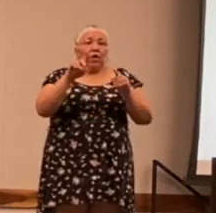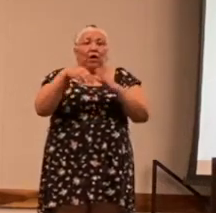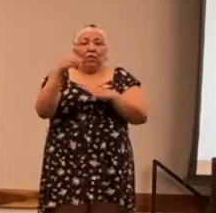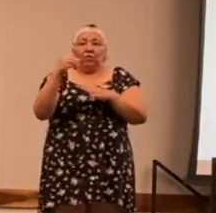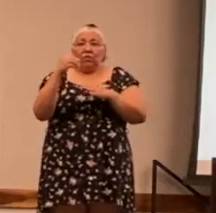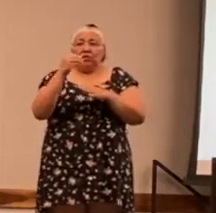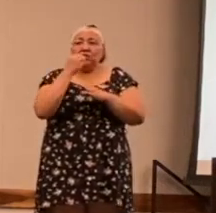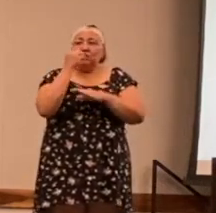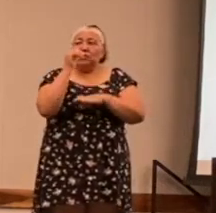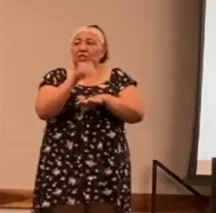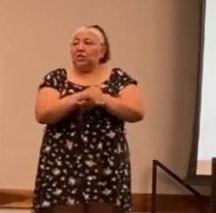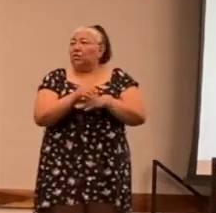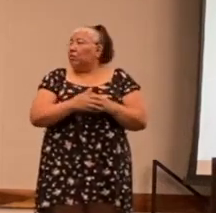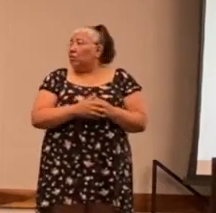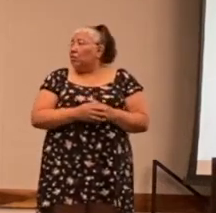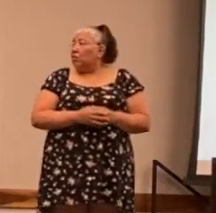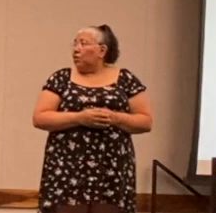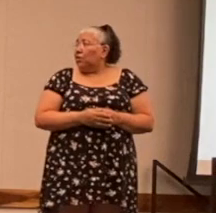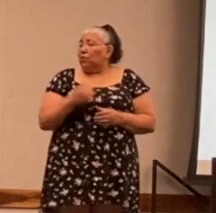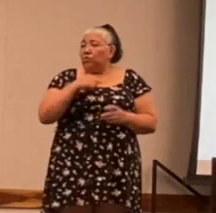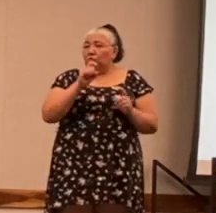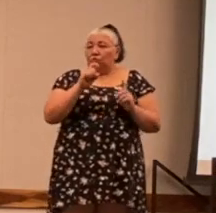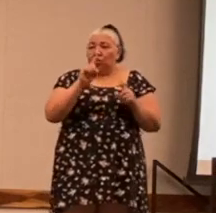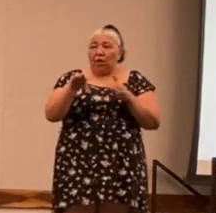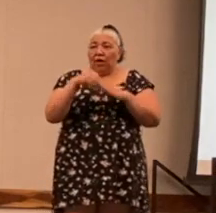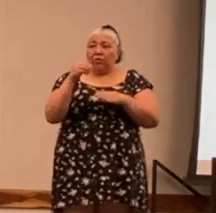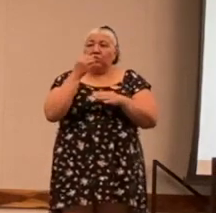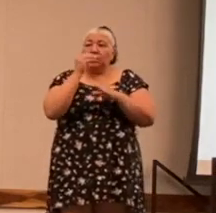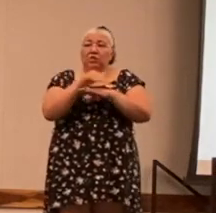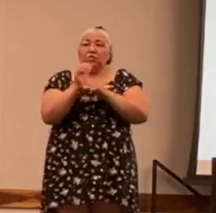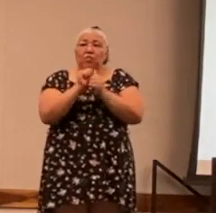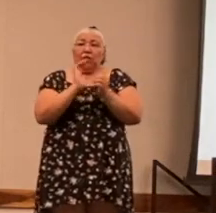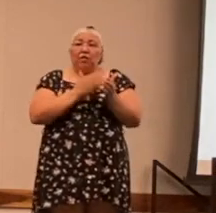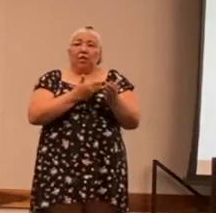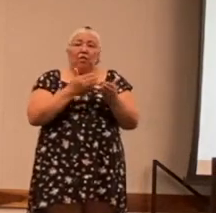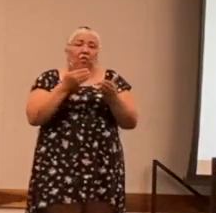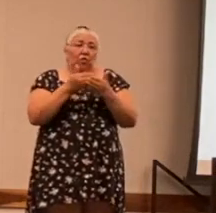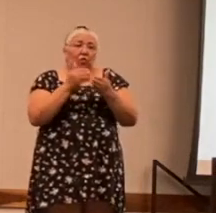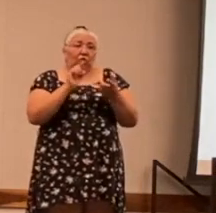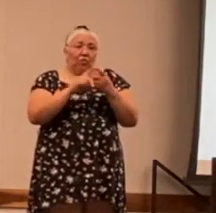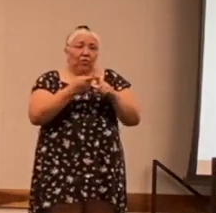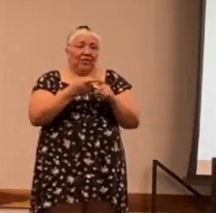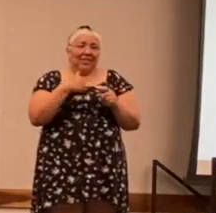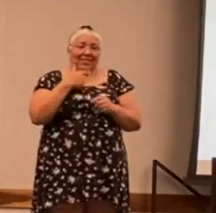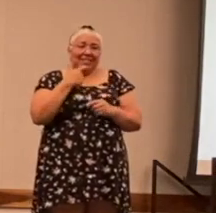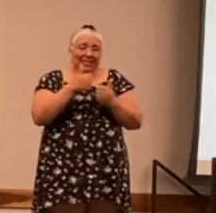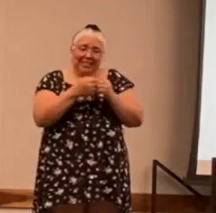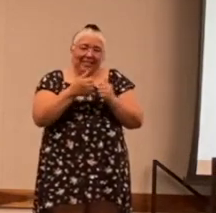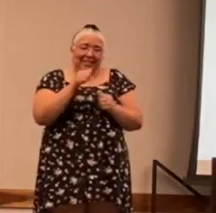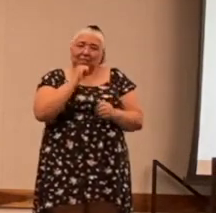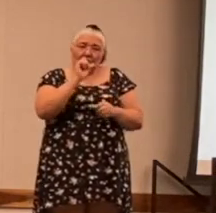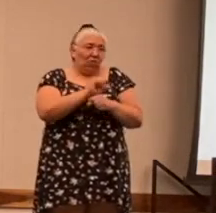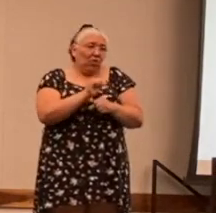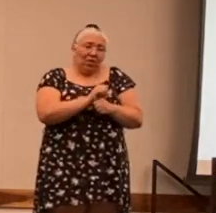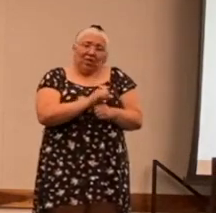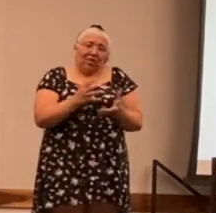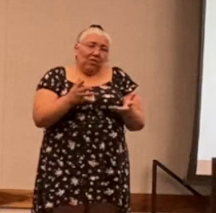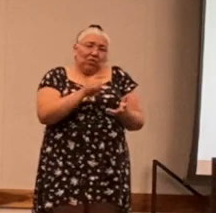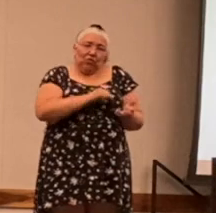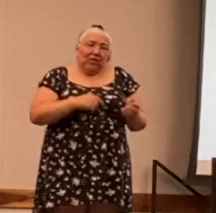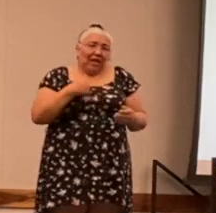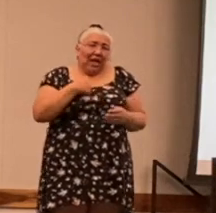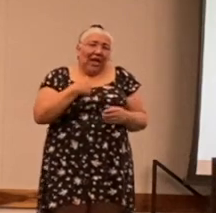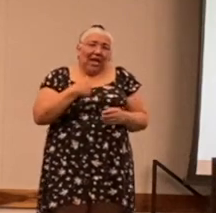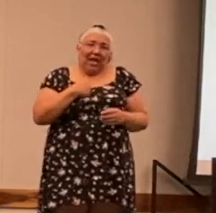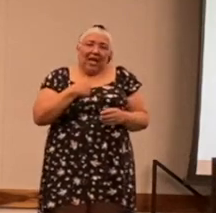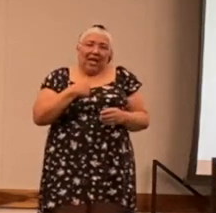The day that we found out, we were supposed to go out to dinner with some close friends of ours. And so I text my buddy, I'm like, listen, man, it's not going to work. You know, Trey and I are just